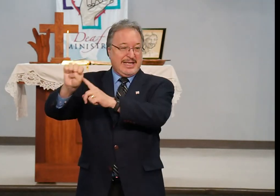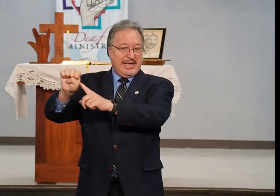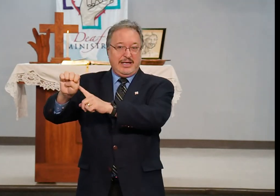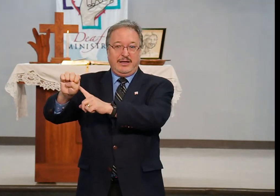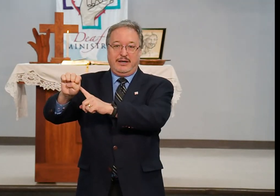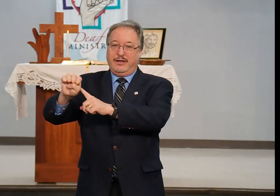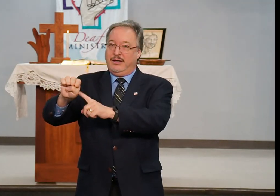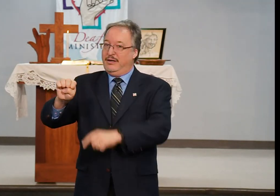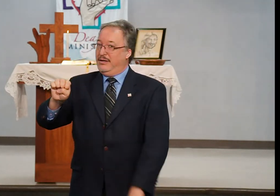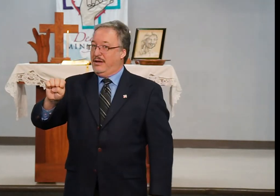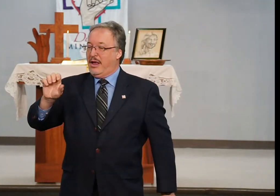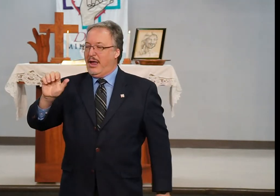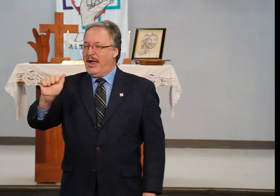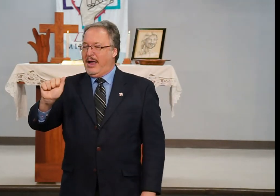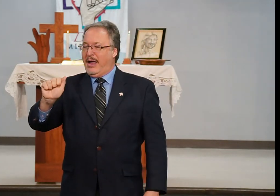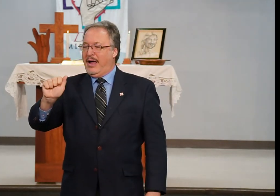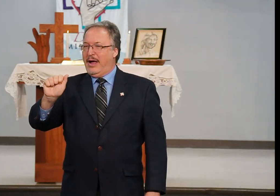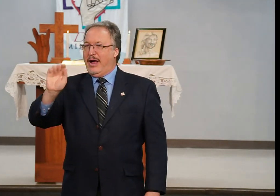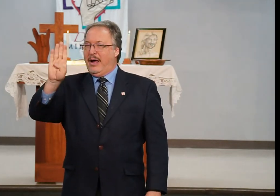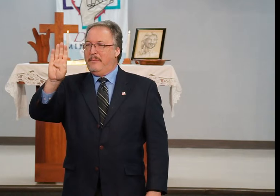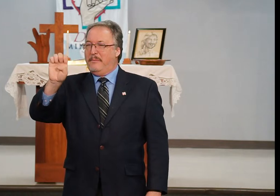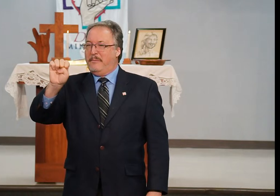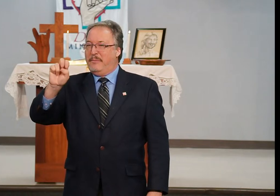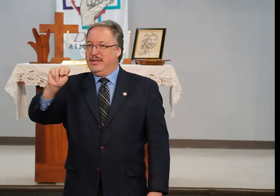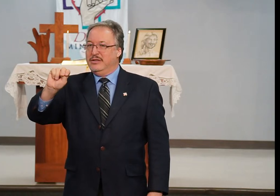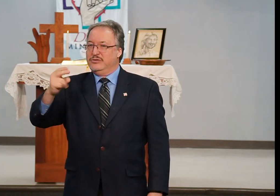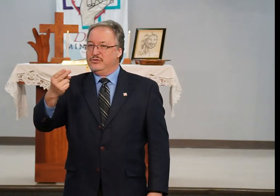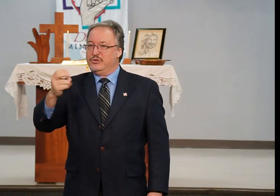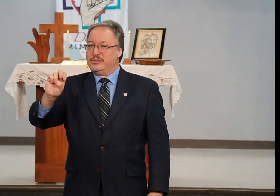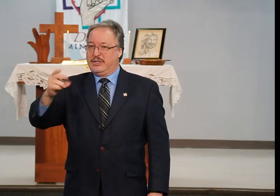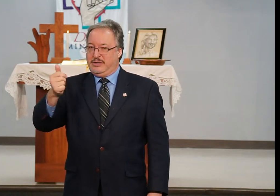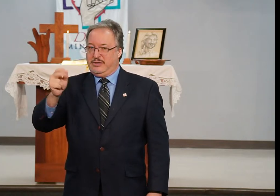ASLV. His name is Jose Abanchuchin,